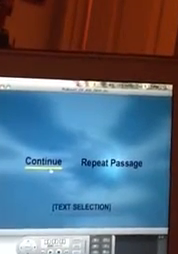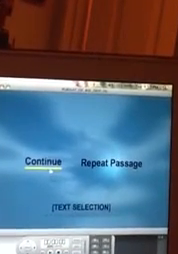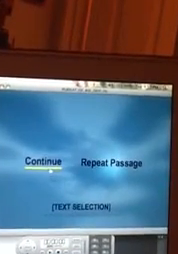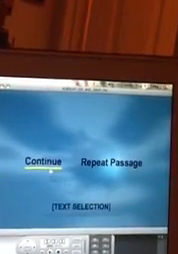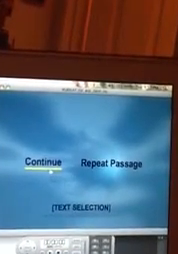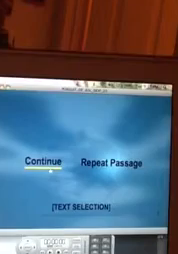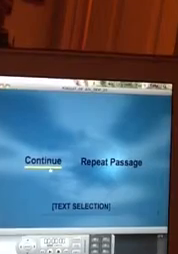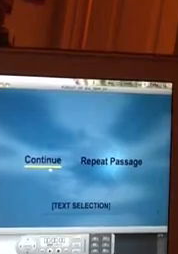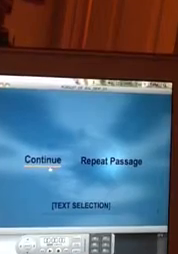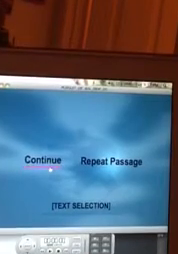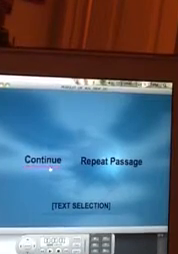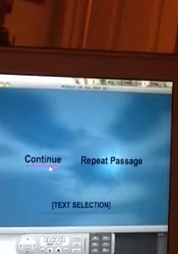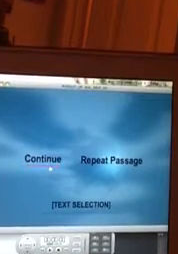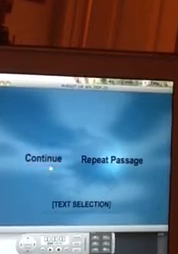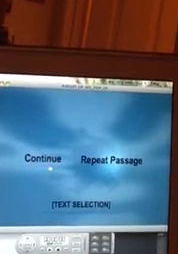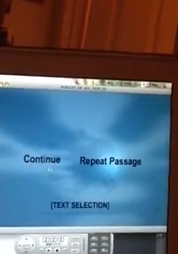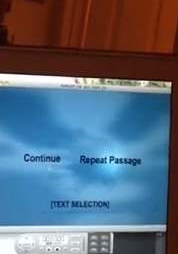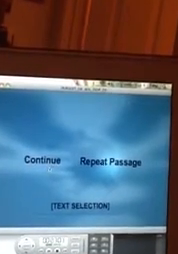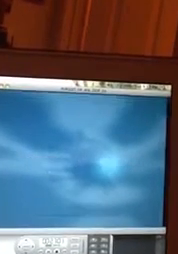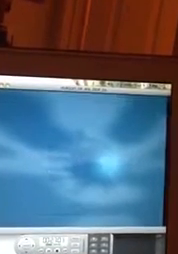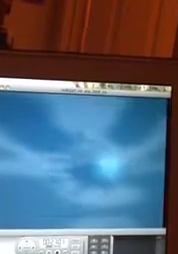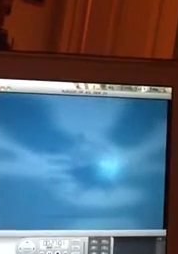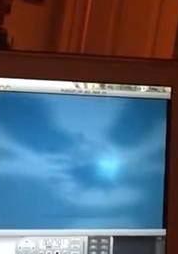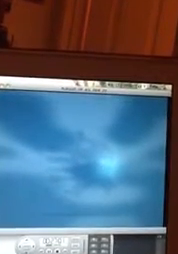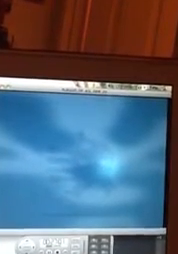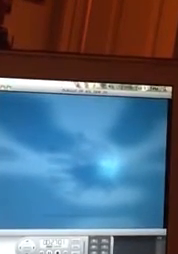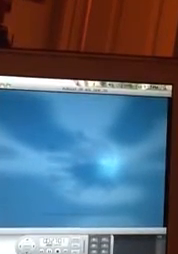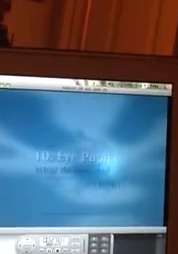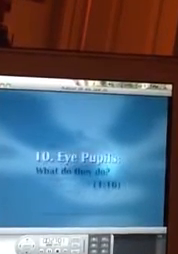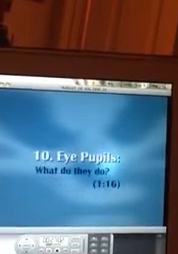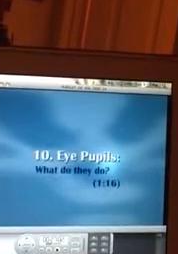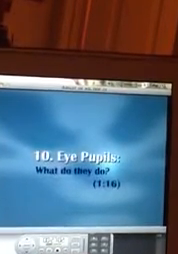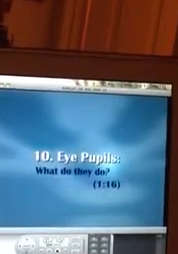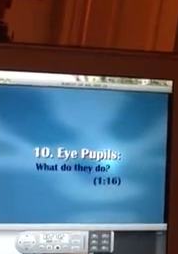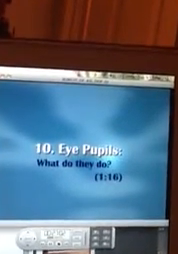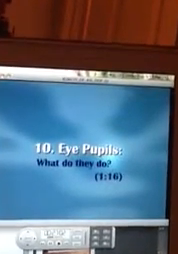So now I have a question. Do you think it's real magic?